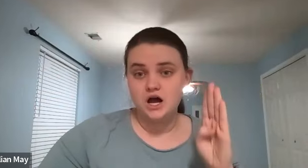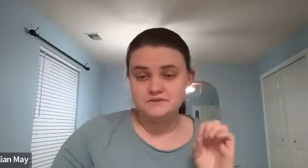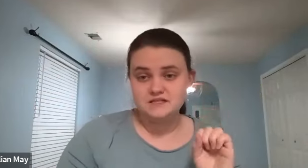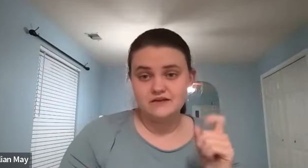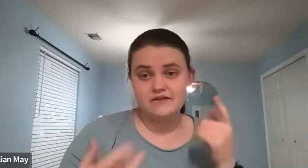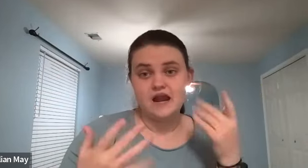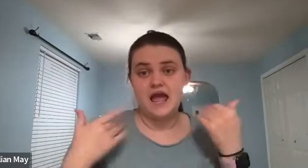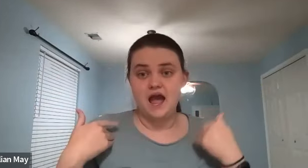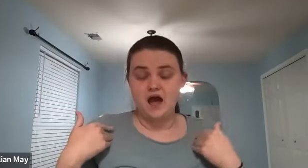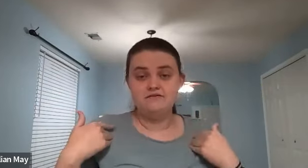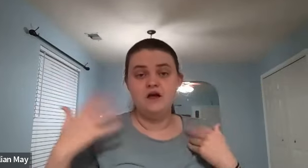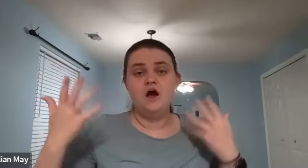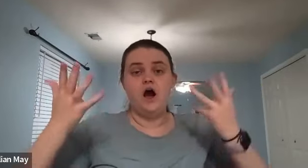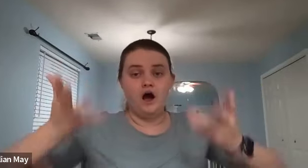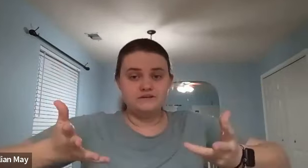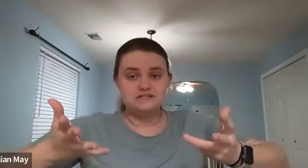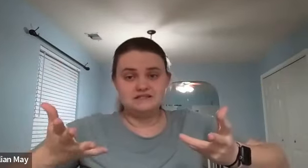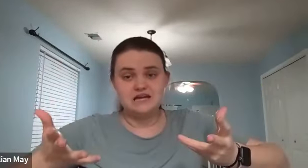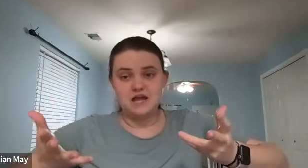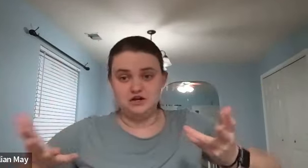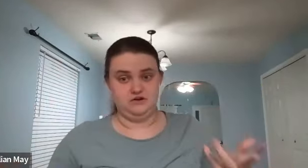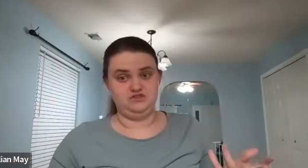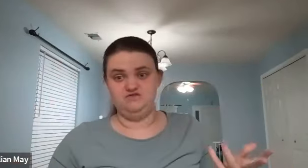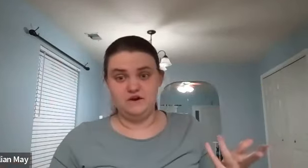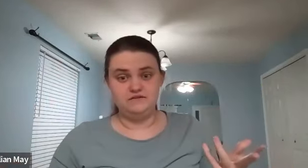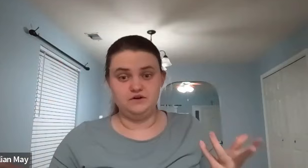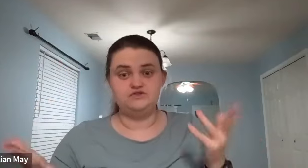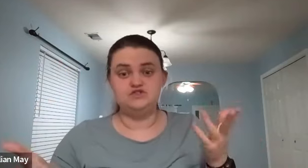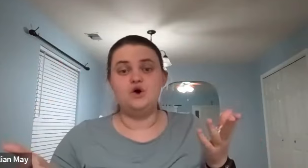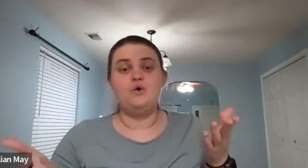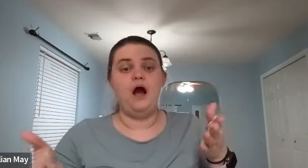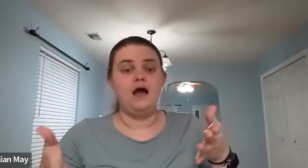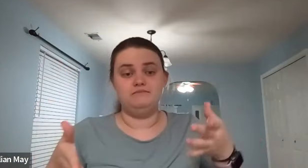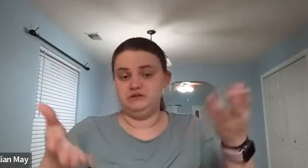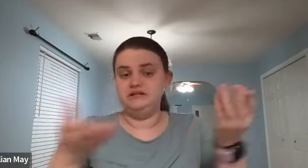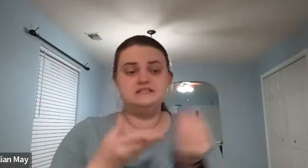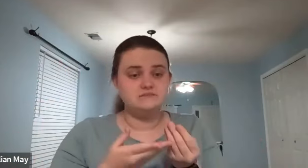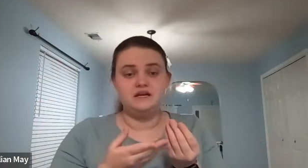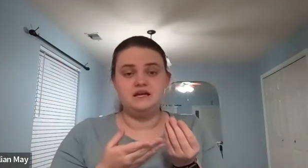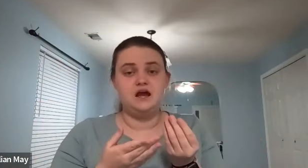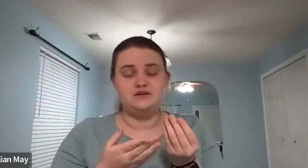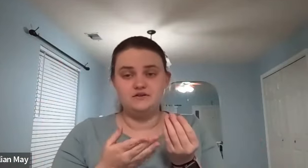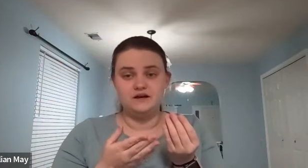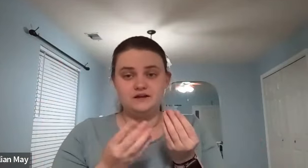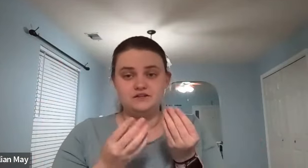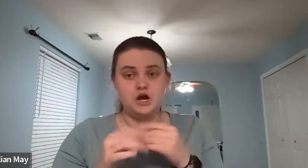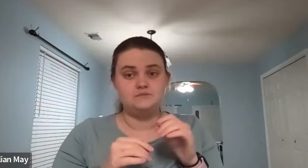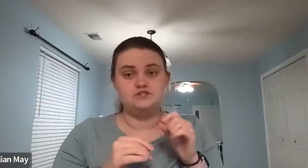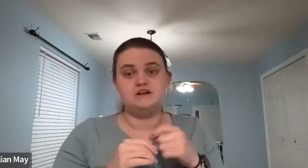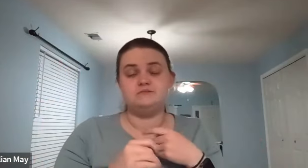jobs that I have. Obviously, I know there's very few. So please send me any kind of jobs you guys would be